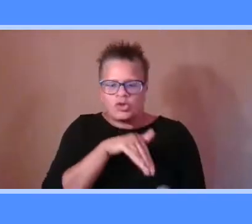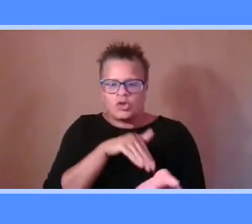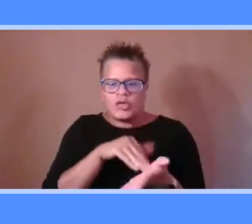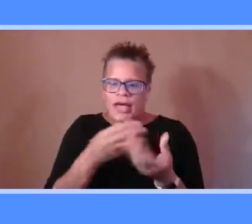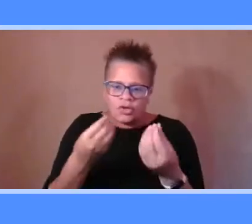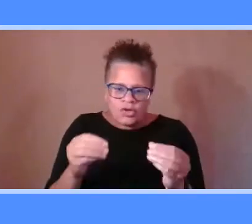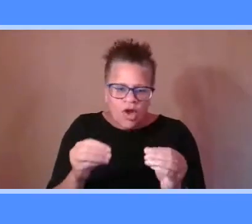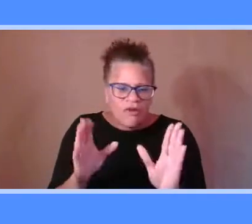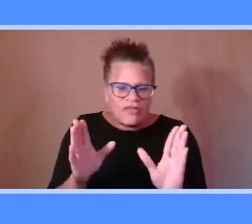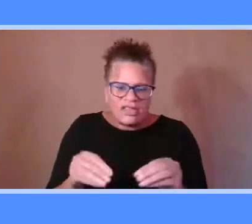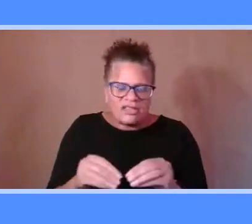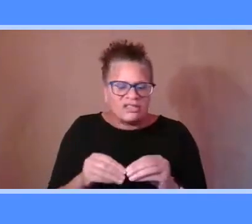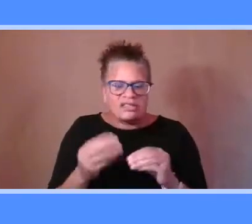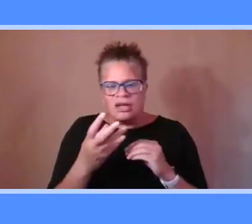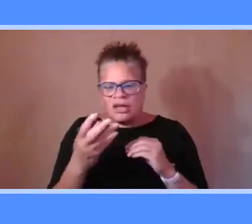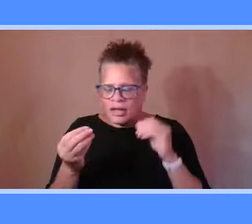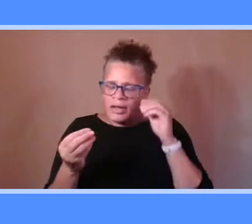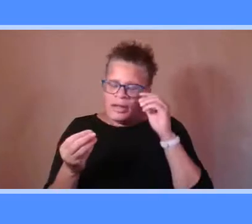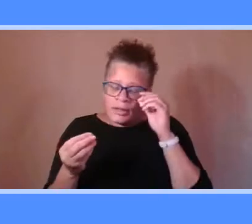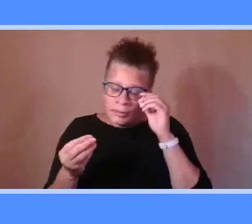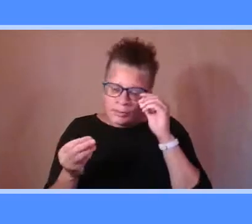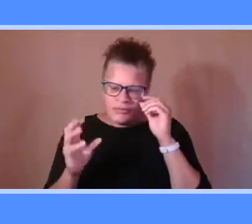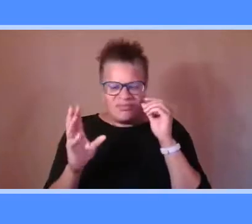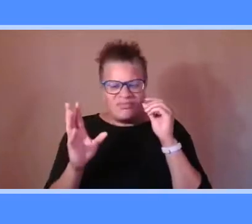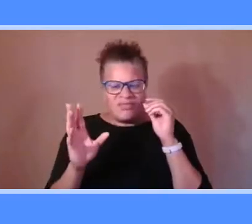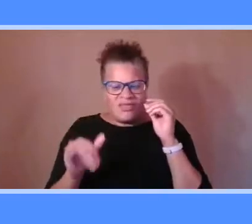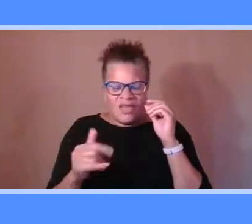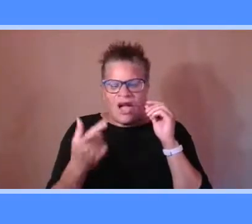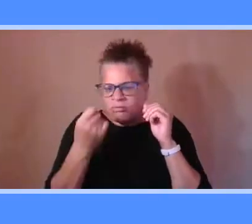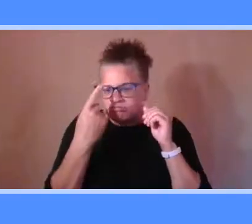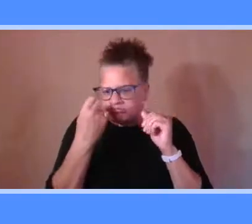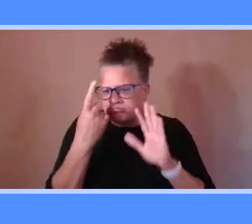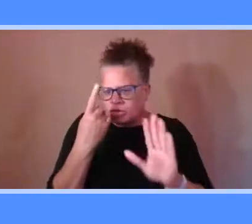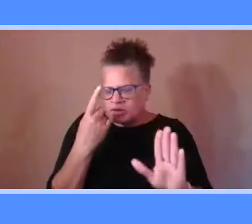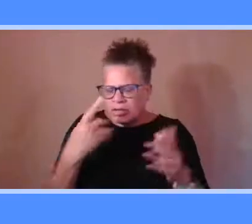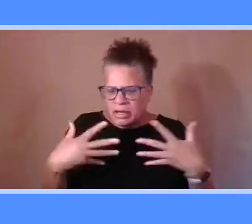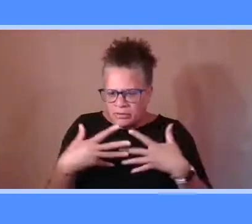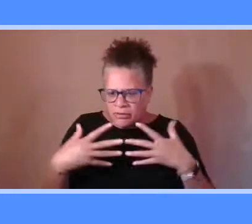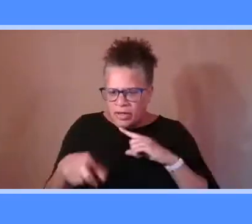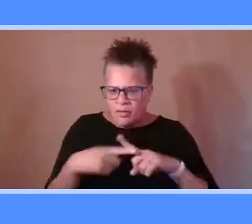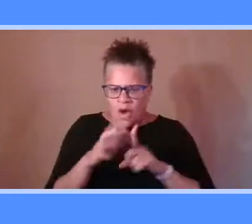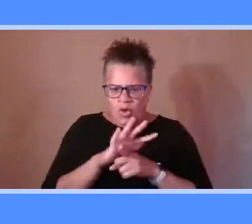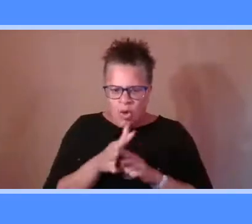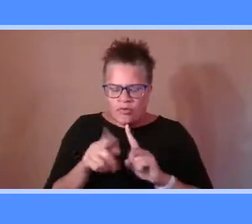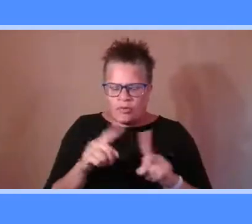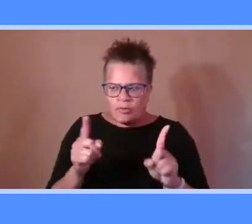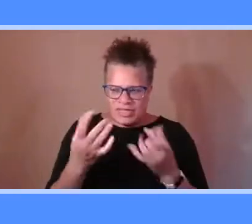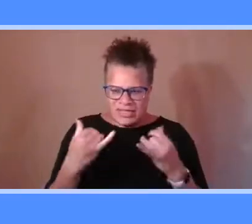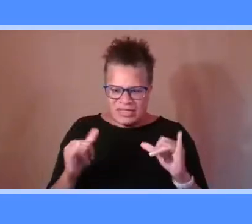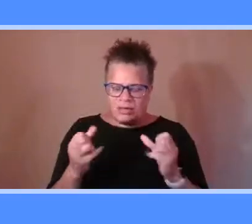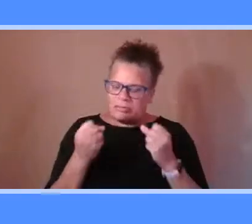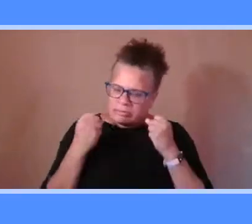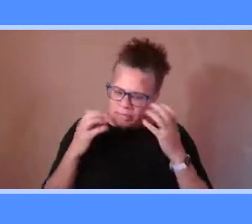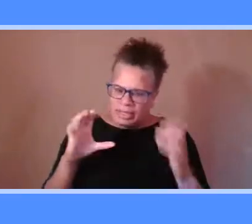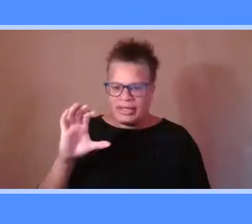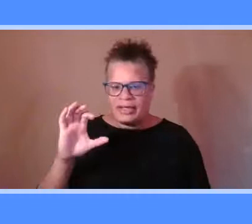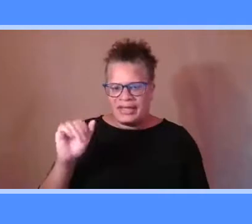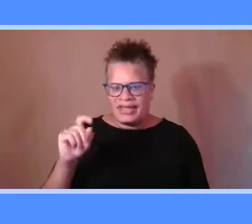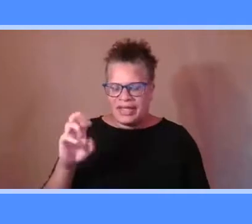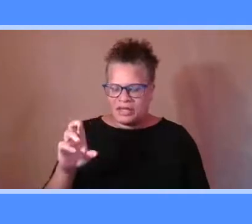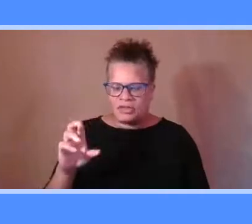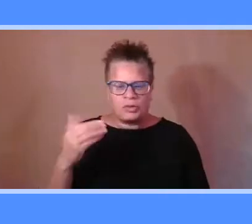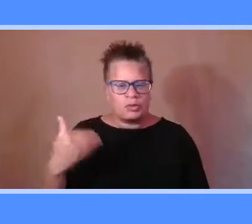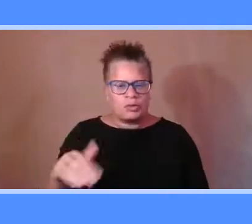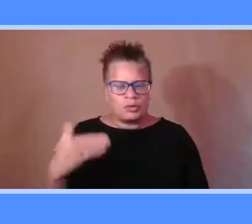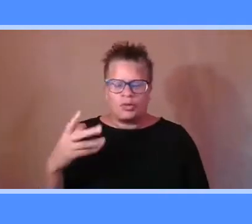office. And that's totally understandable. But there are many cancers that are